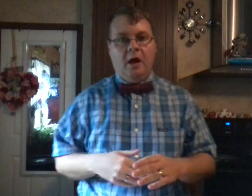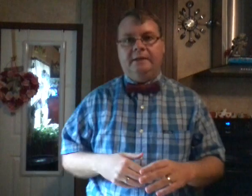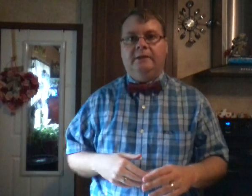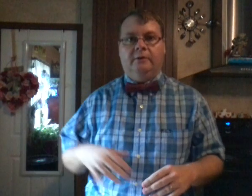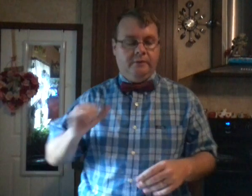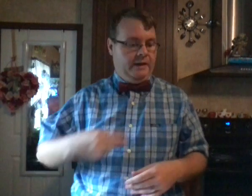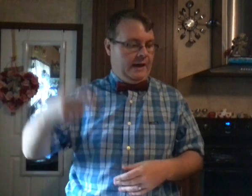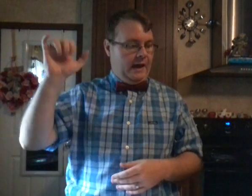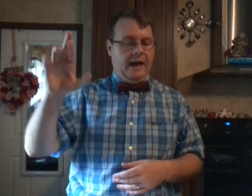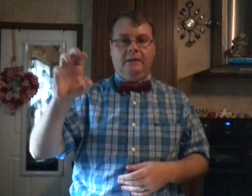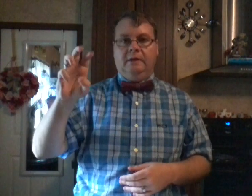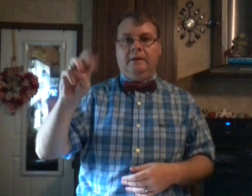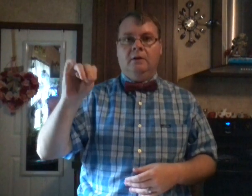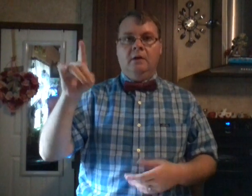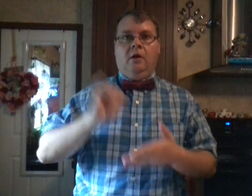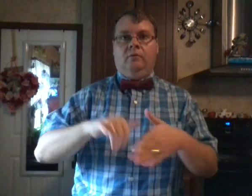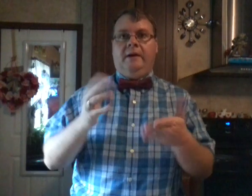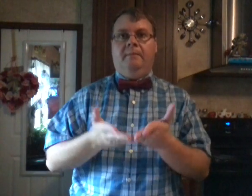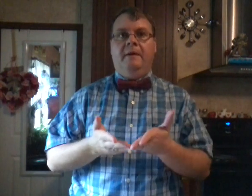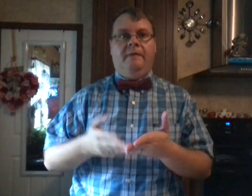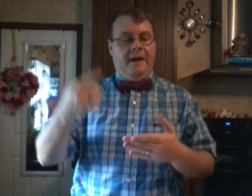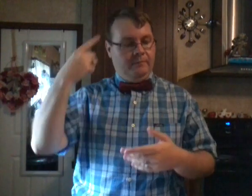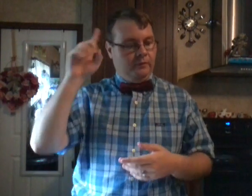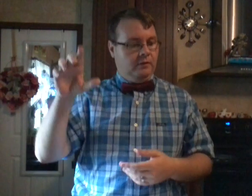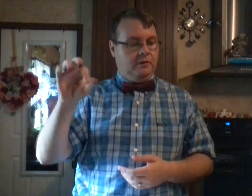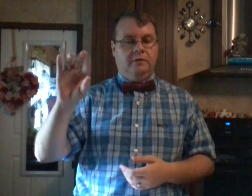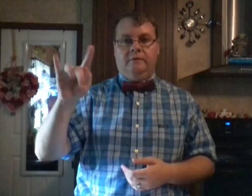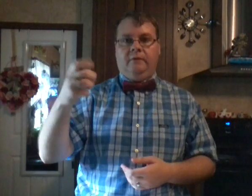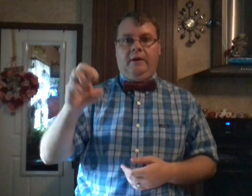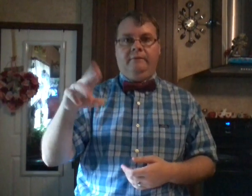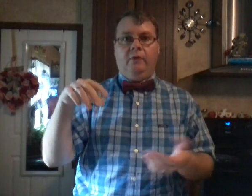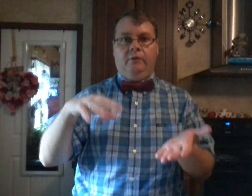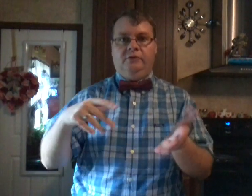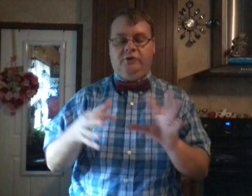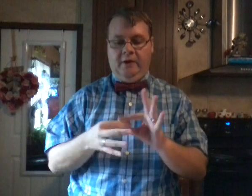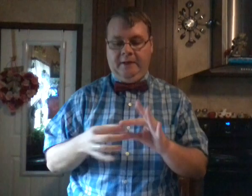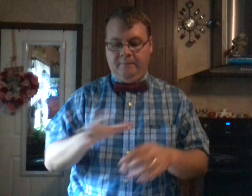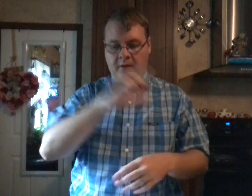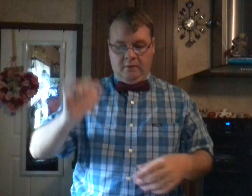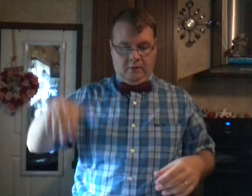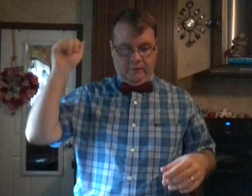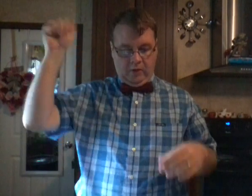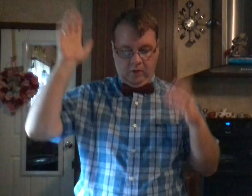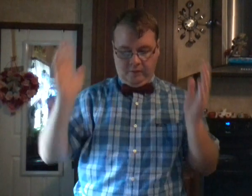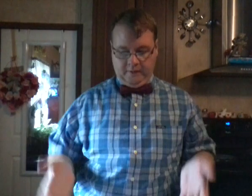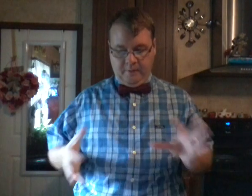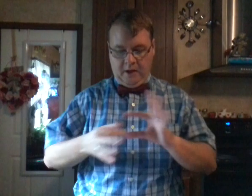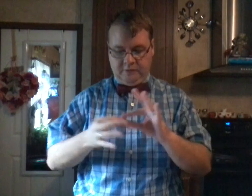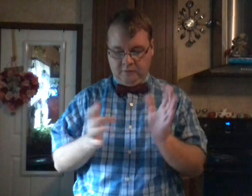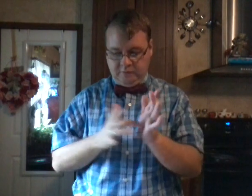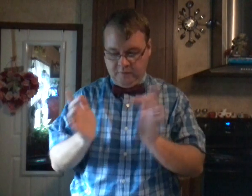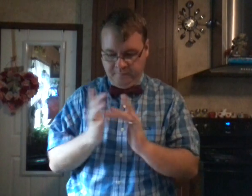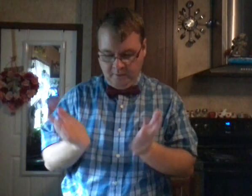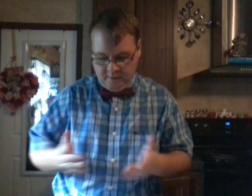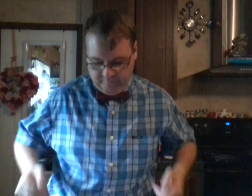Lockyer. And I highly recommend that book for a further study of all the apostles of